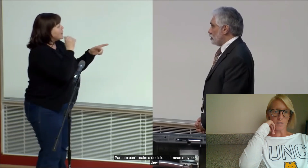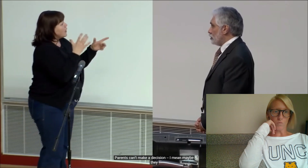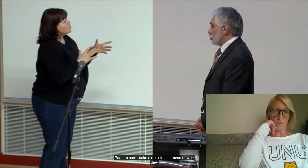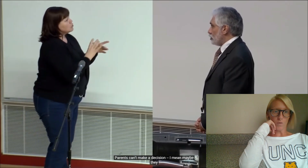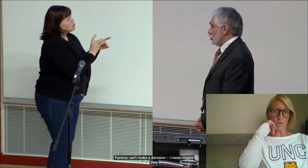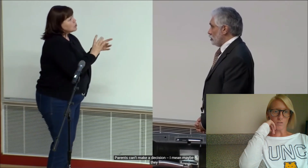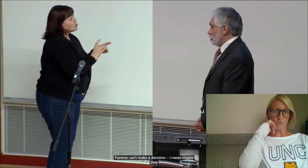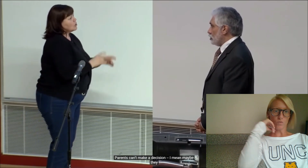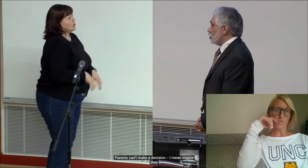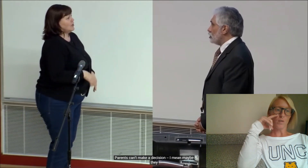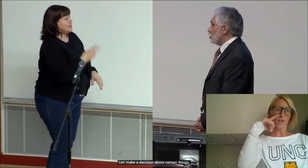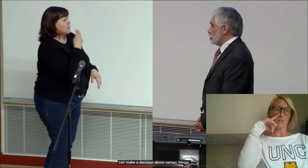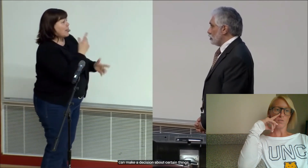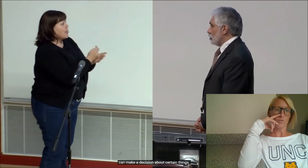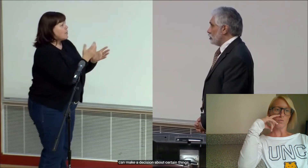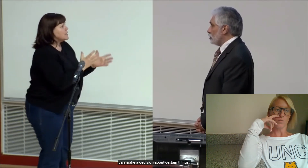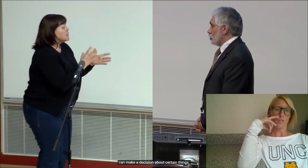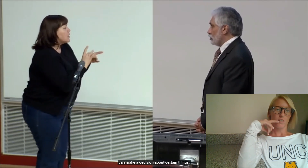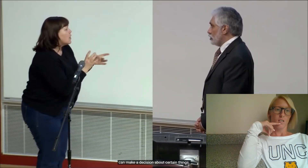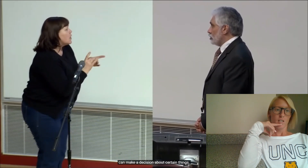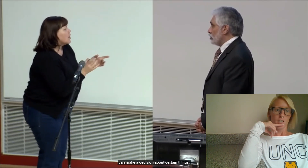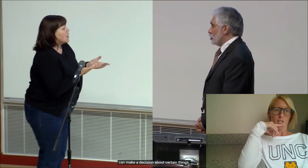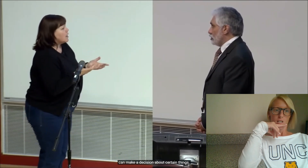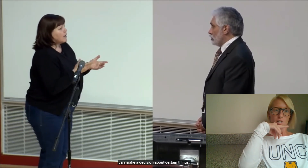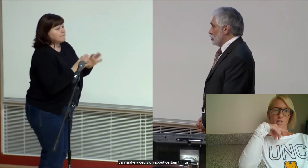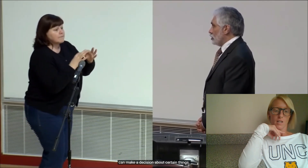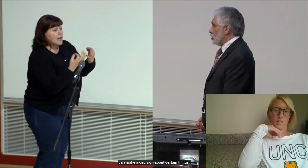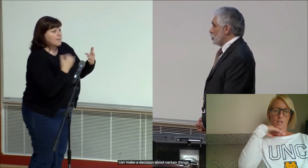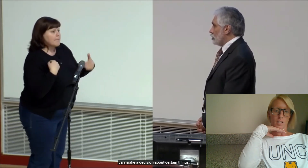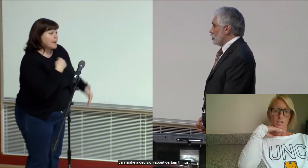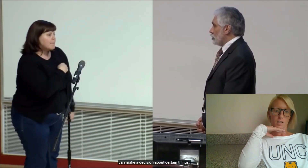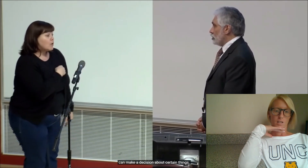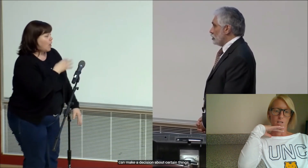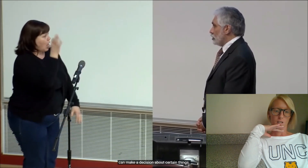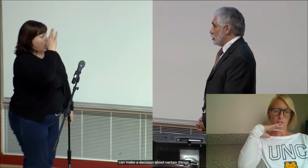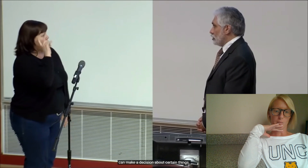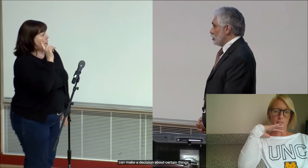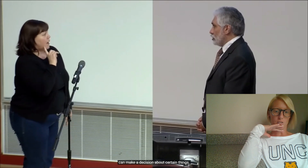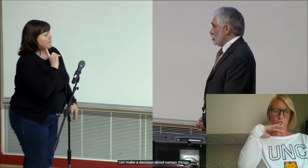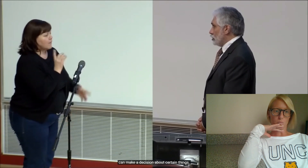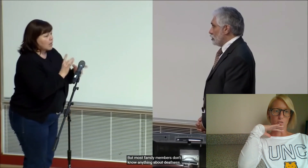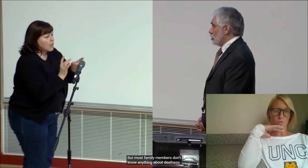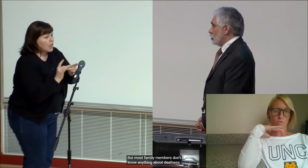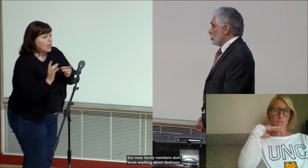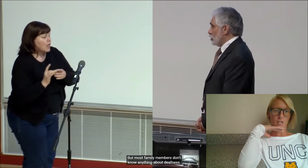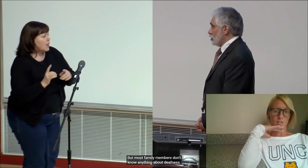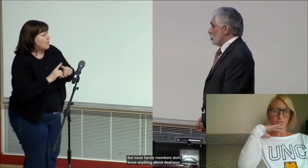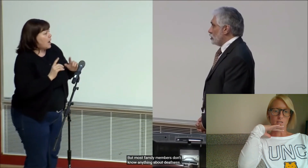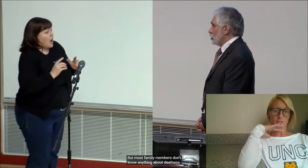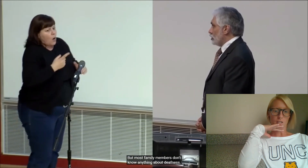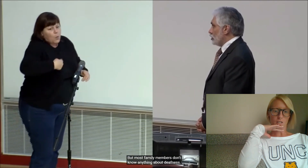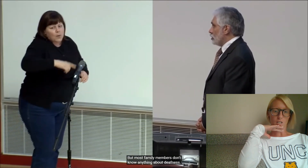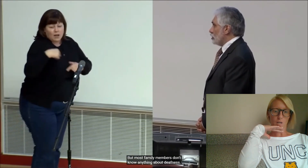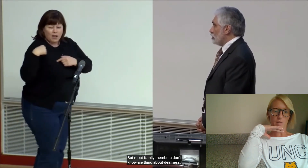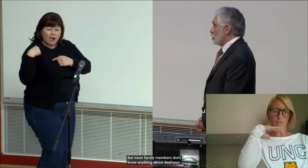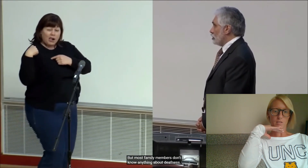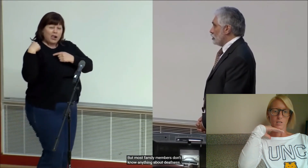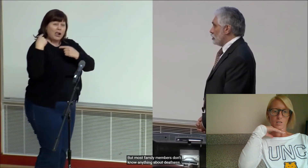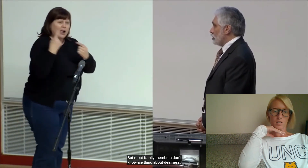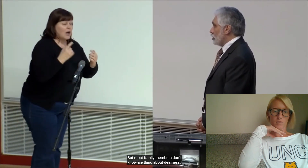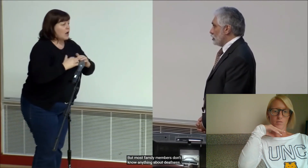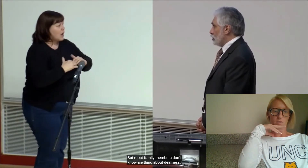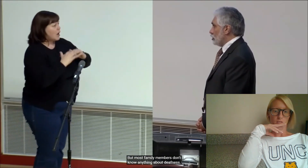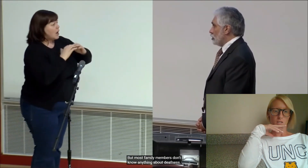can't make a decide what they decision. I wanna mean, do, maybe if they can make a want to decision about certain things, make decisions but about most certain family things members don't and know make anything about